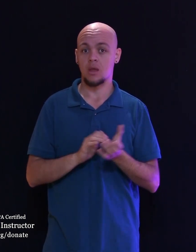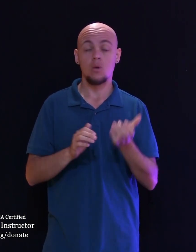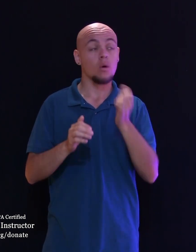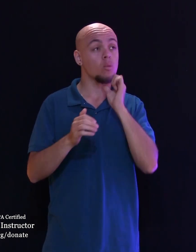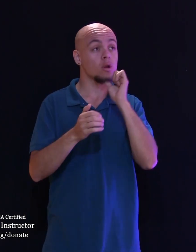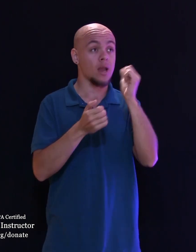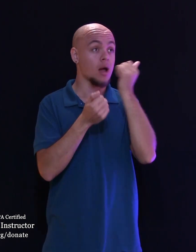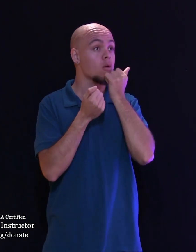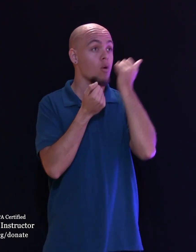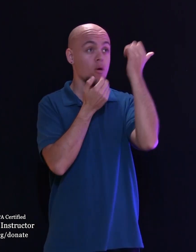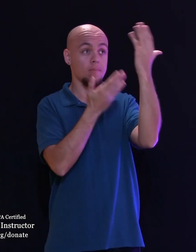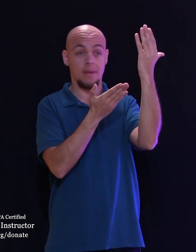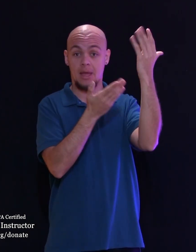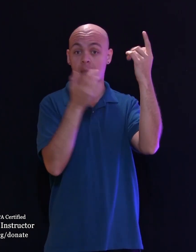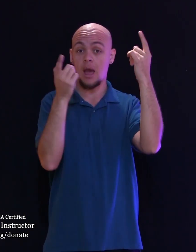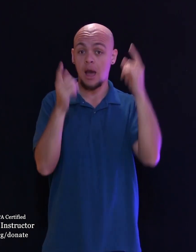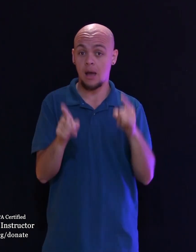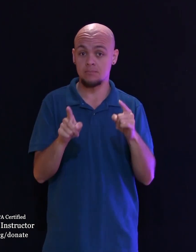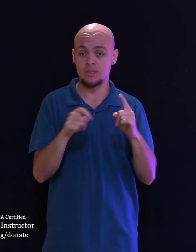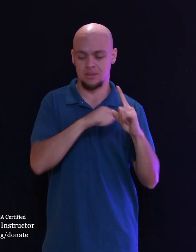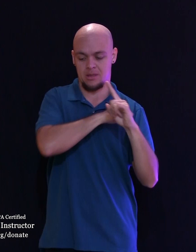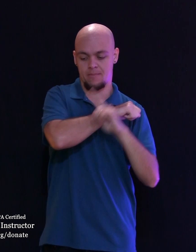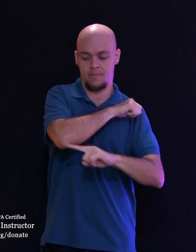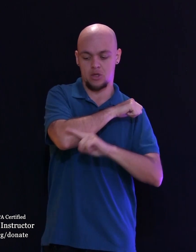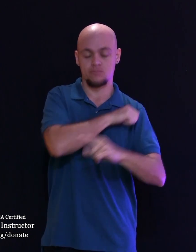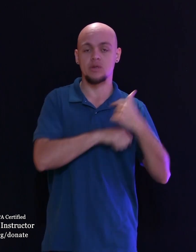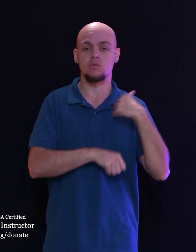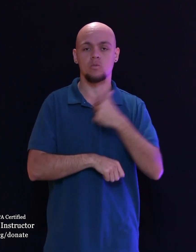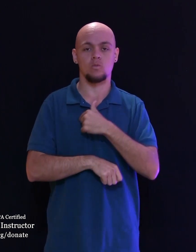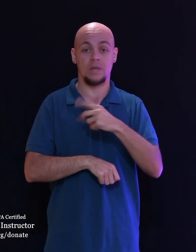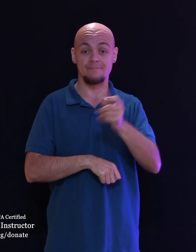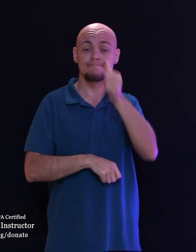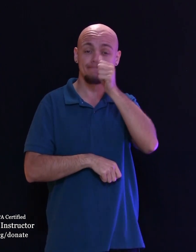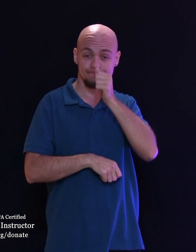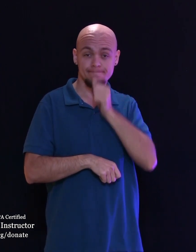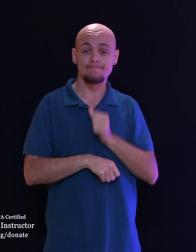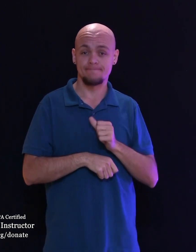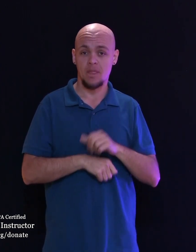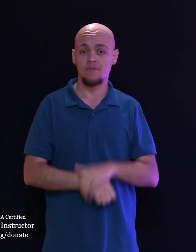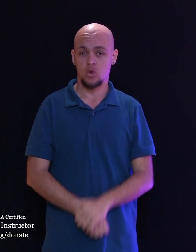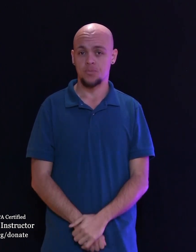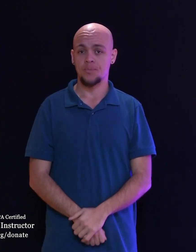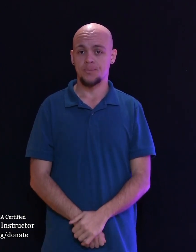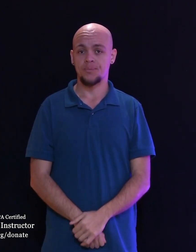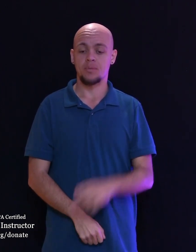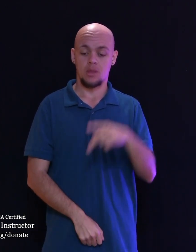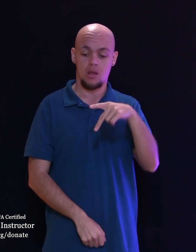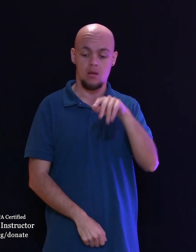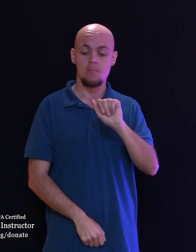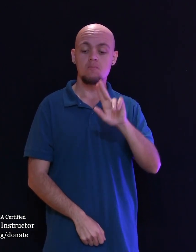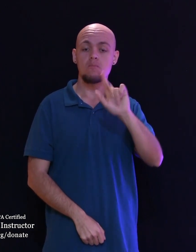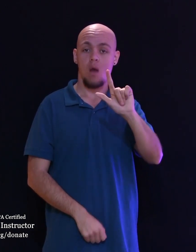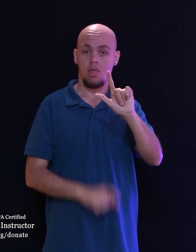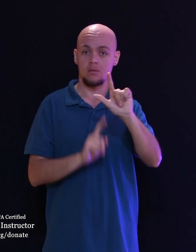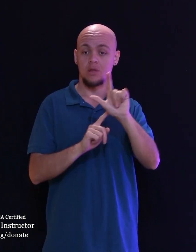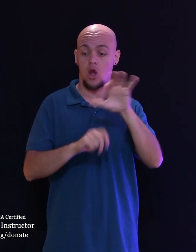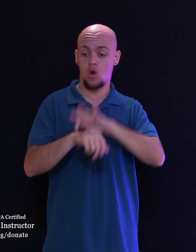Think about Paul, arrested for causing a public disturbance. That's in Acts chapter 16. Paul is actually arrested 3 different times.